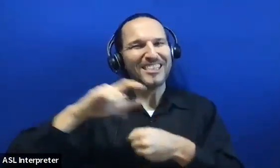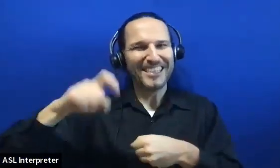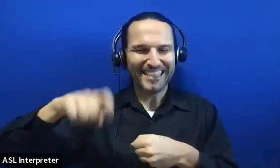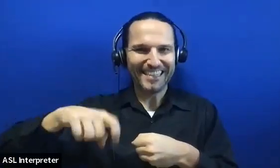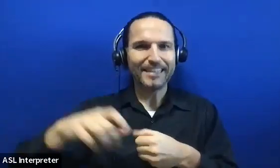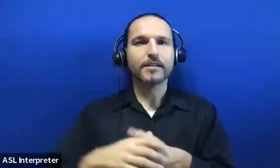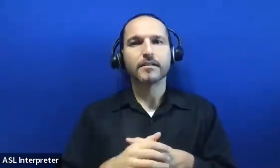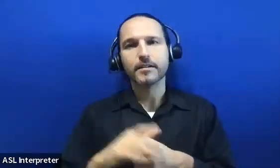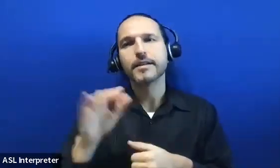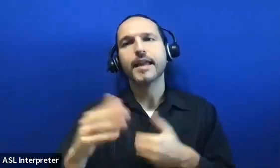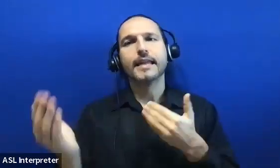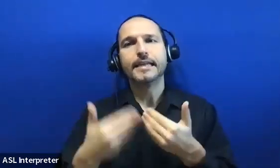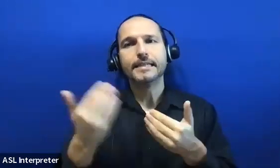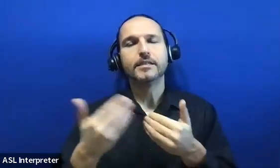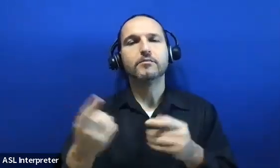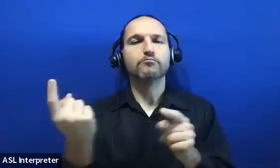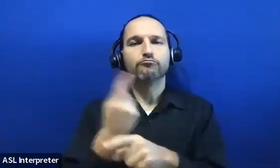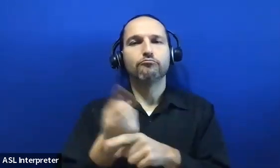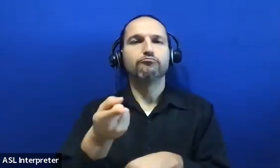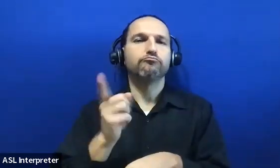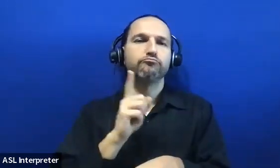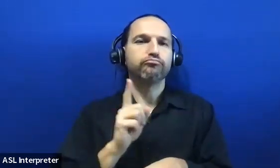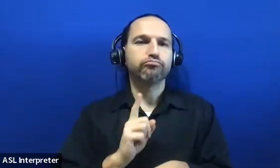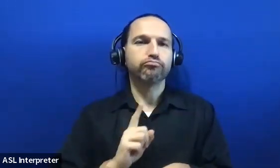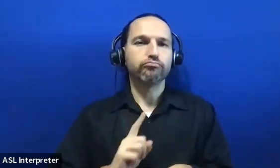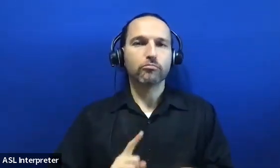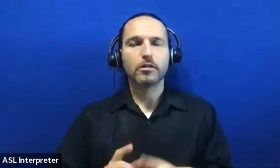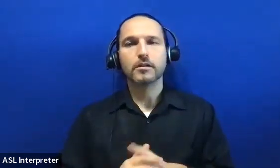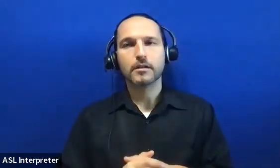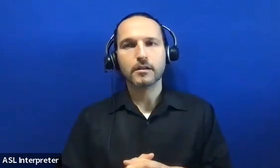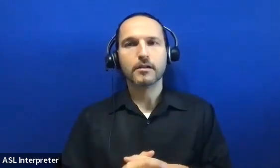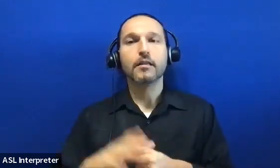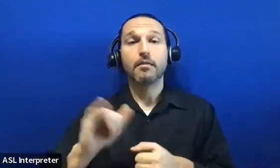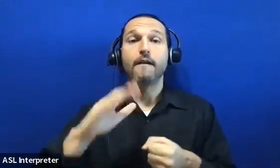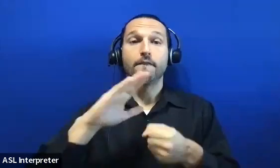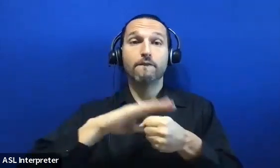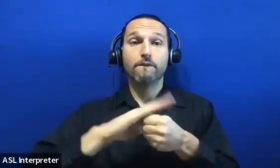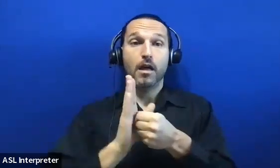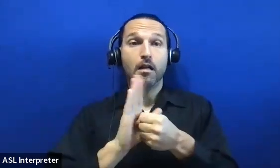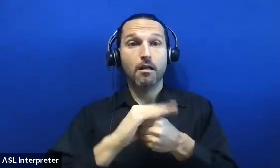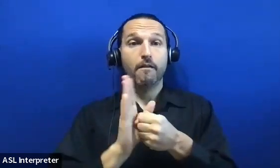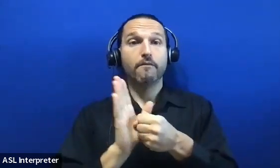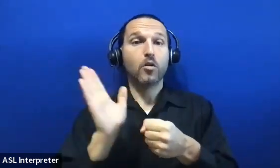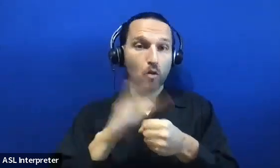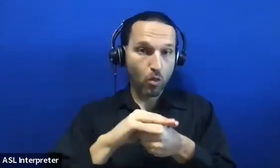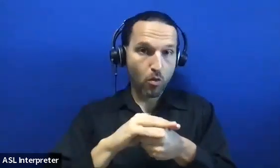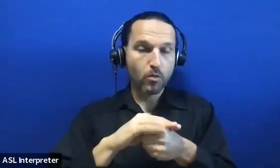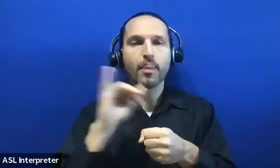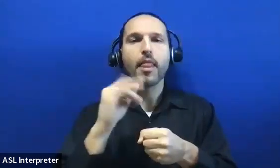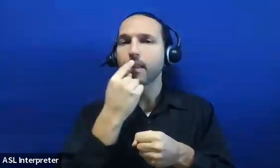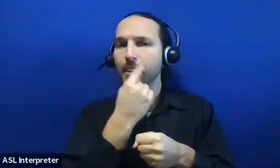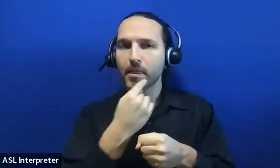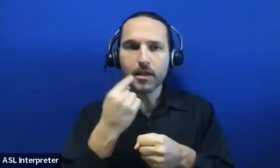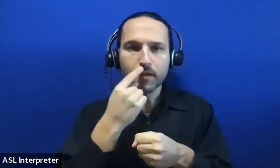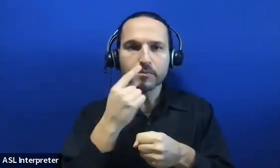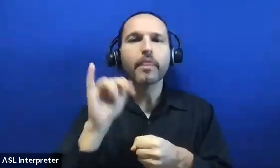is what helps move the food down in the right way. Okay, so we have valves that close, like the lips, like the